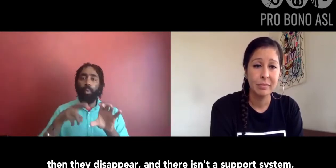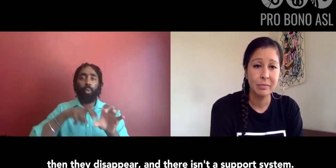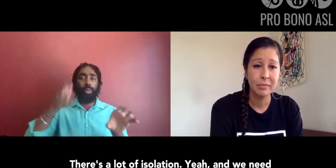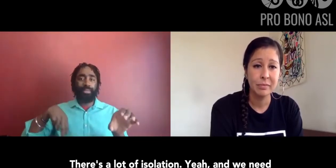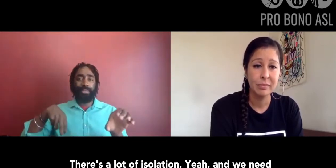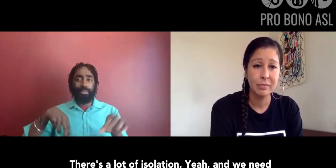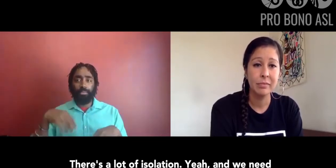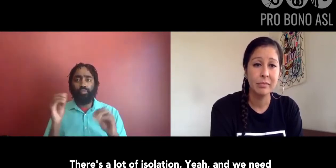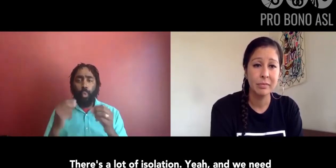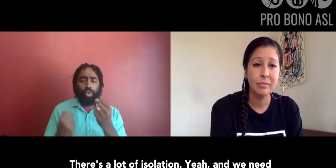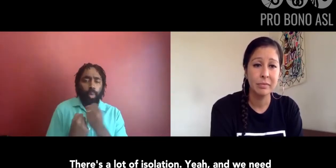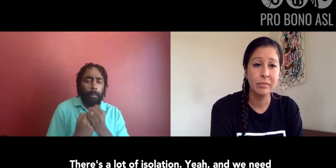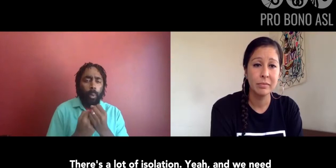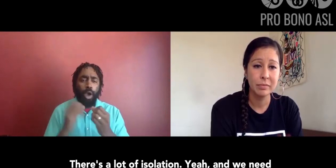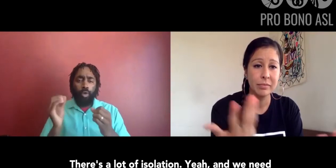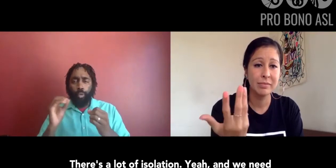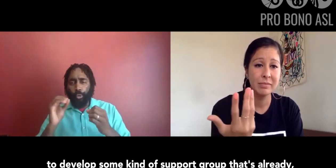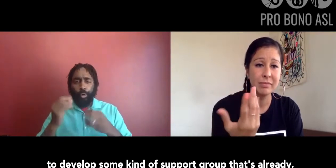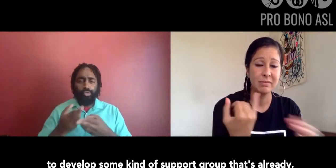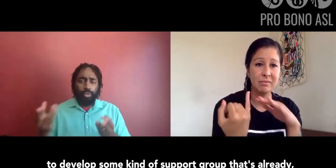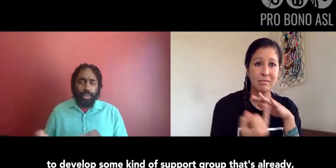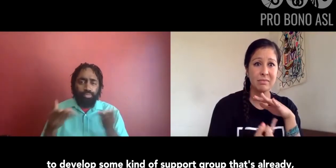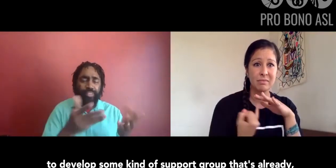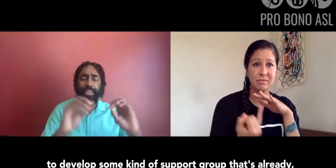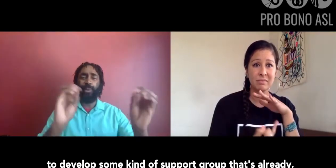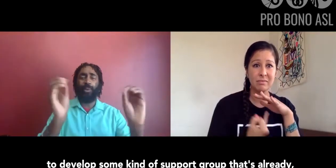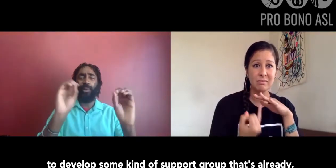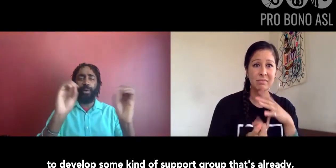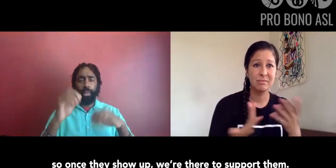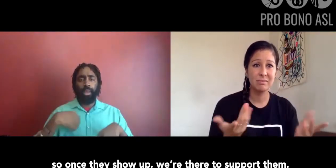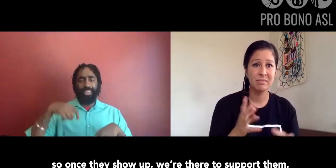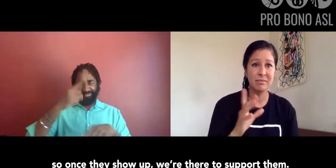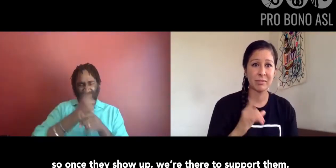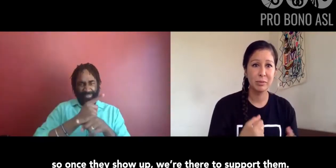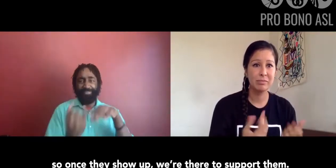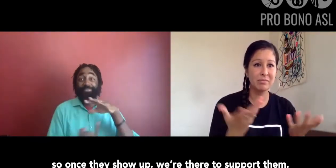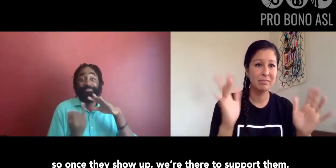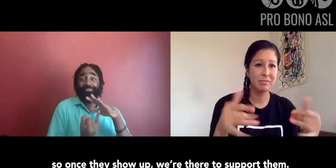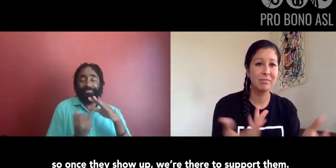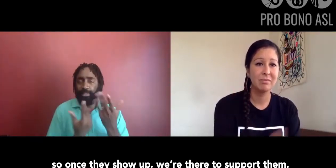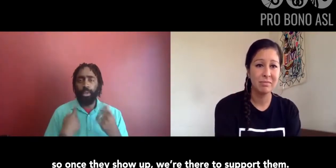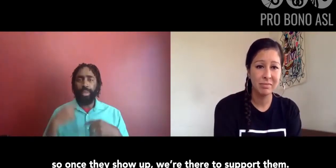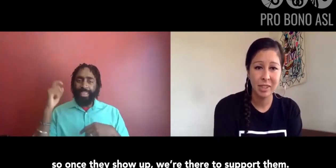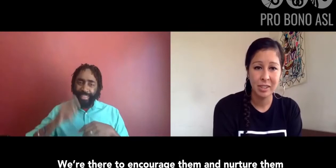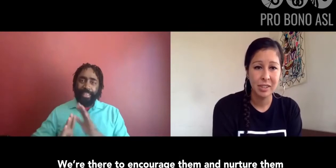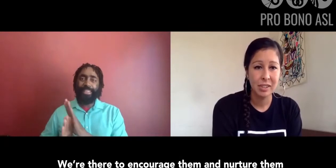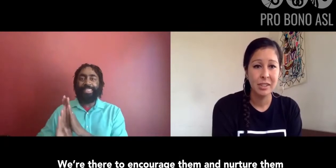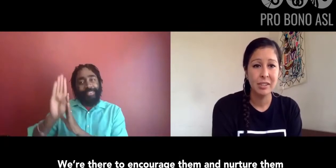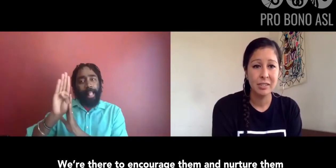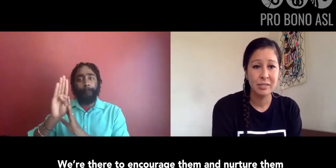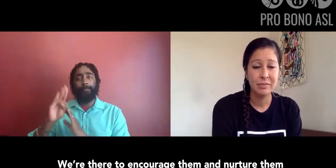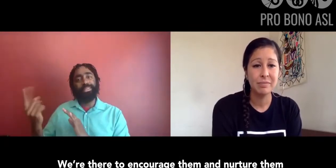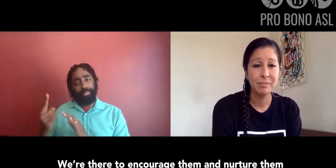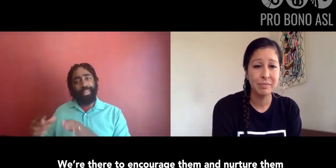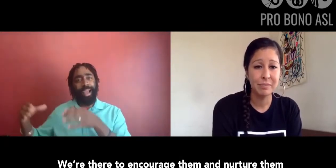support system. There's a lot of isolation, yeah. And we need to develop some kind of support group that's ready. So once they show up, we're there to support them. We're there to